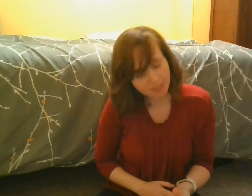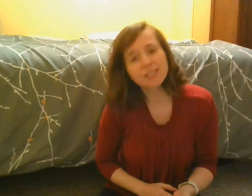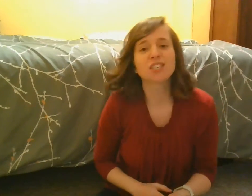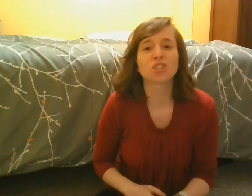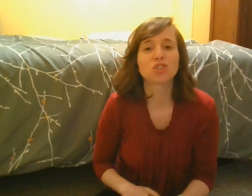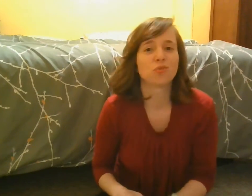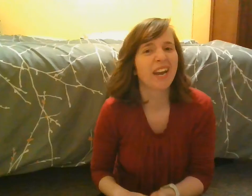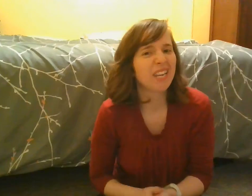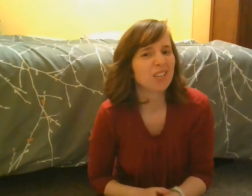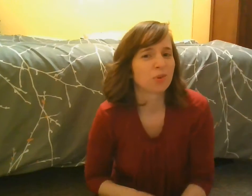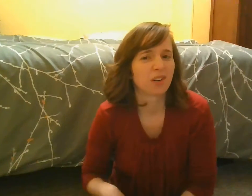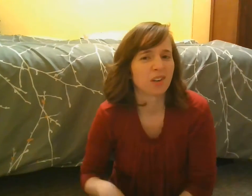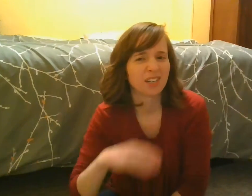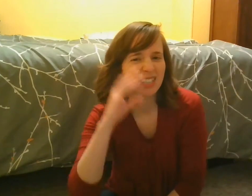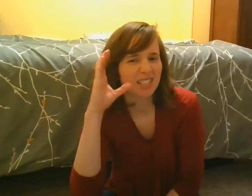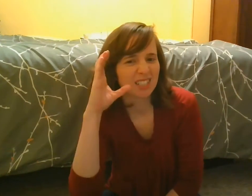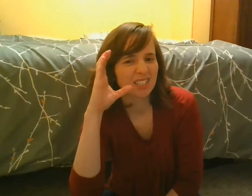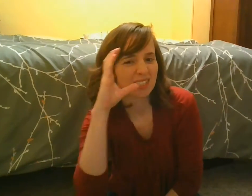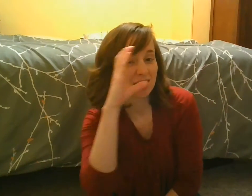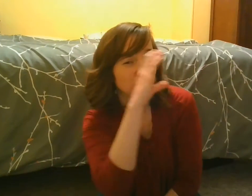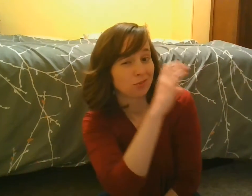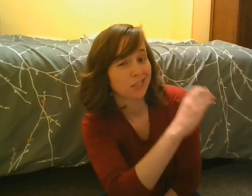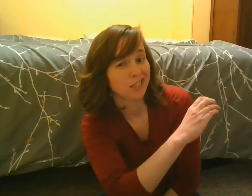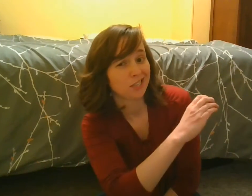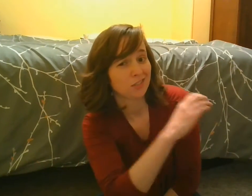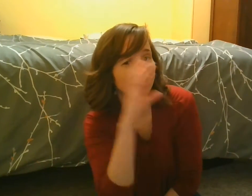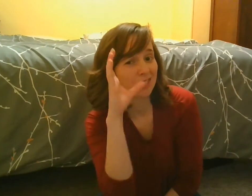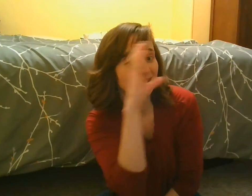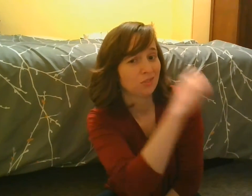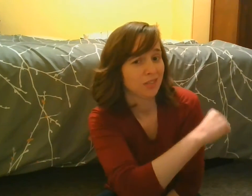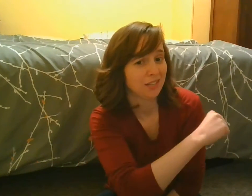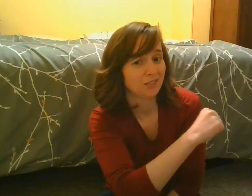Next is strange or odd. Like that's strange. That's strange.